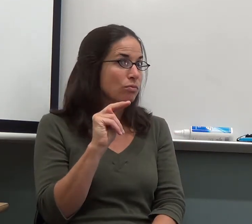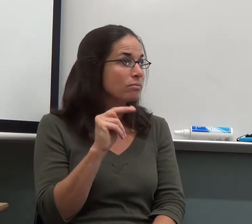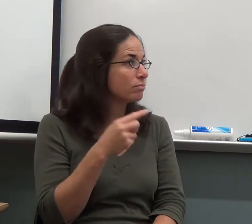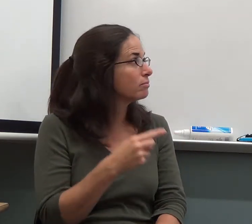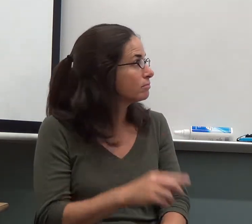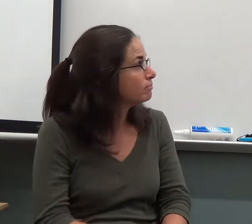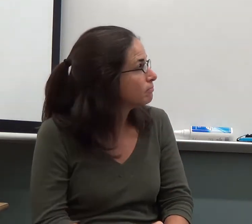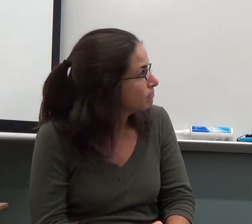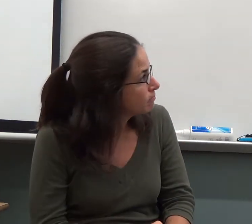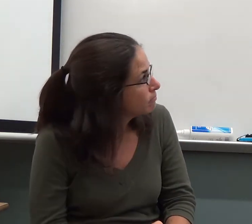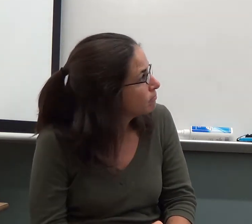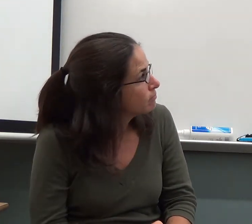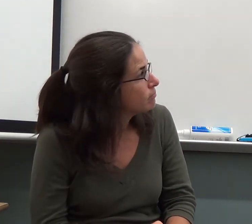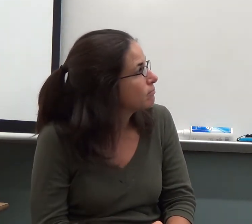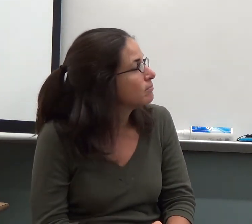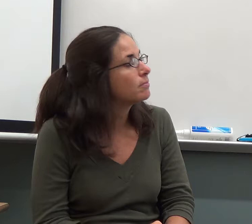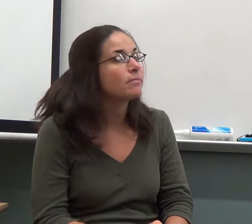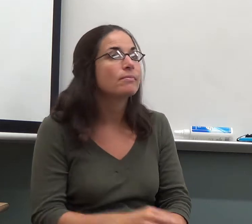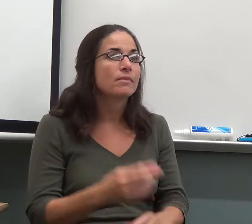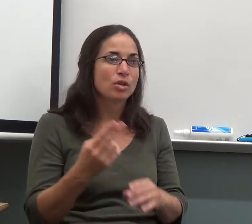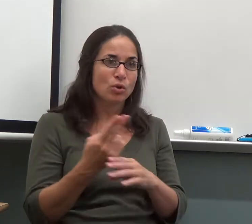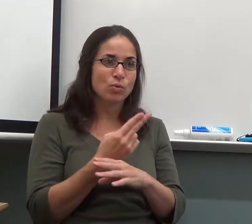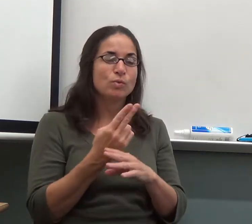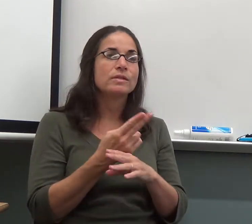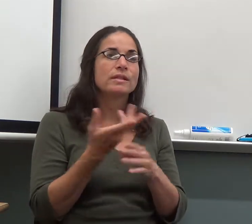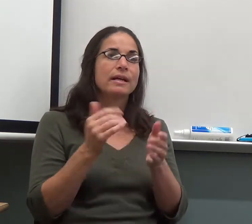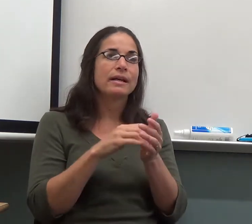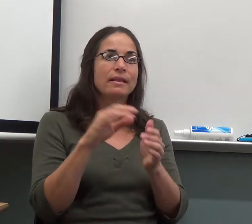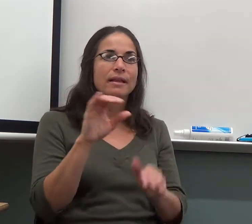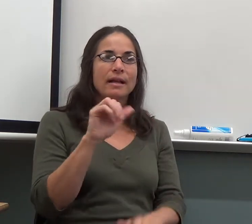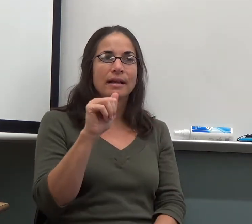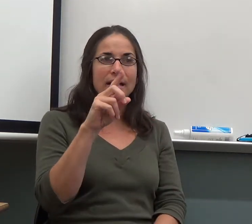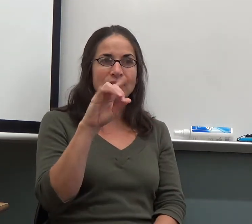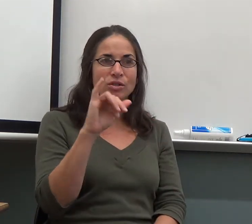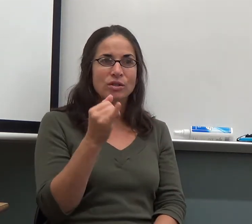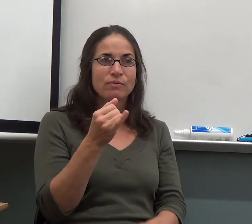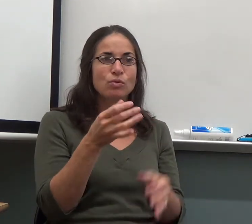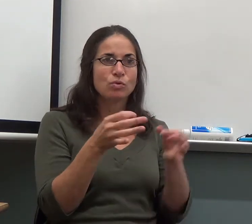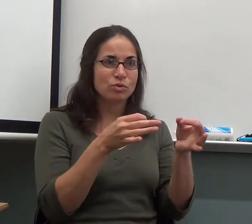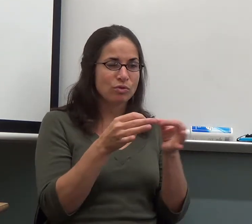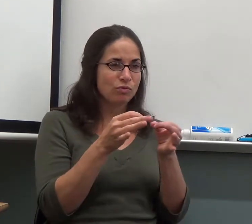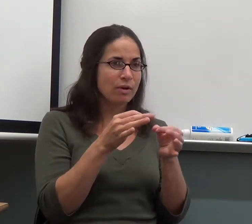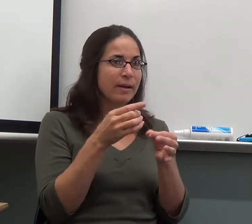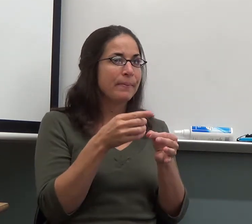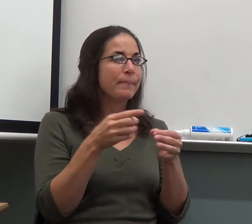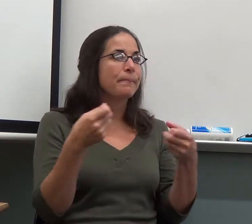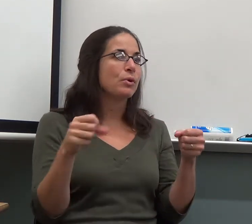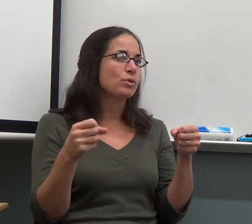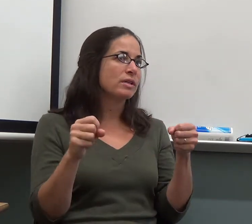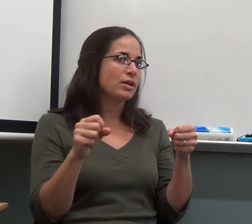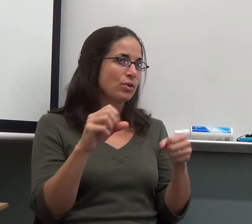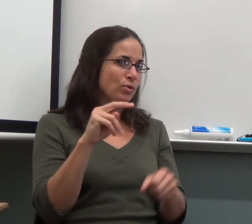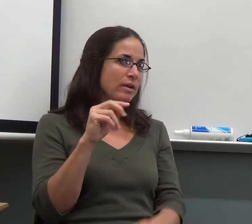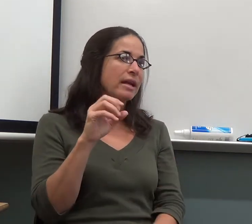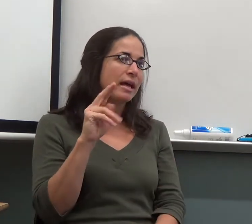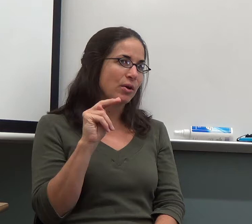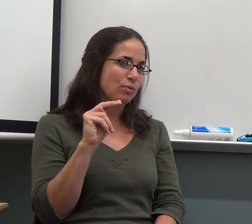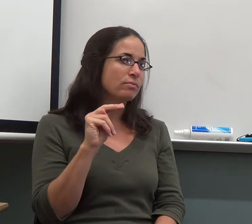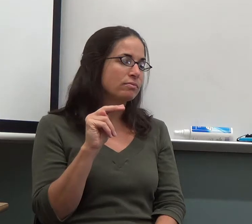Proper noun being used as an adjective to describe this noun, which is a motorcycle, which is then followed by